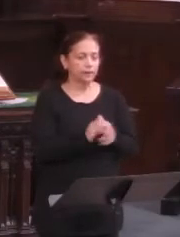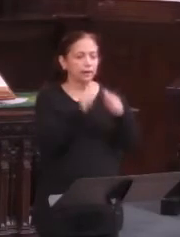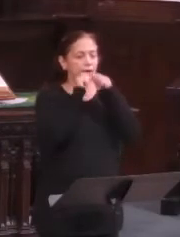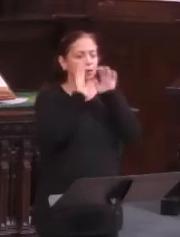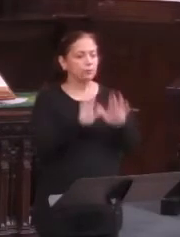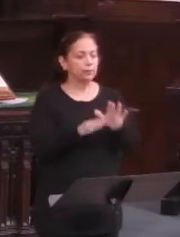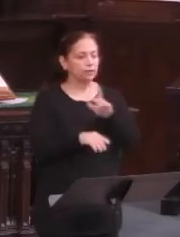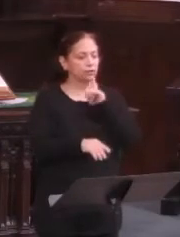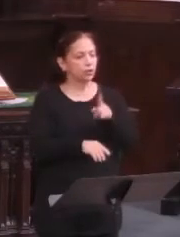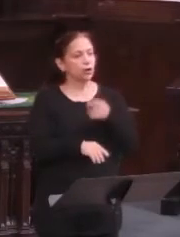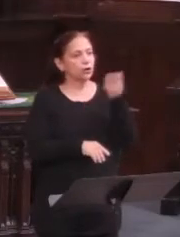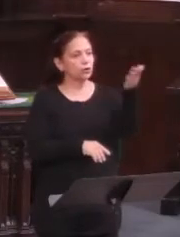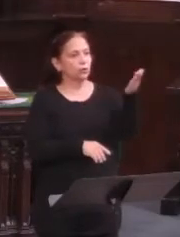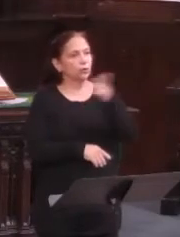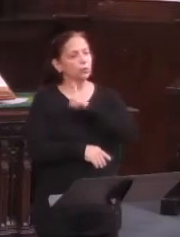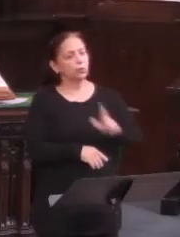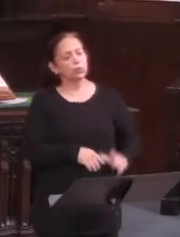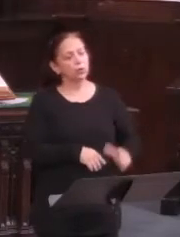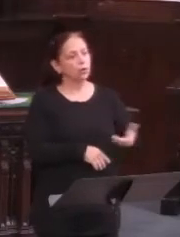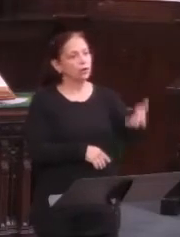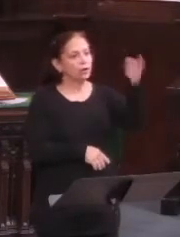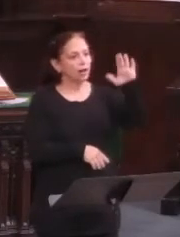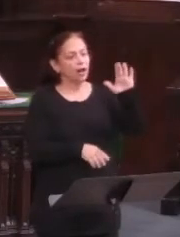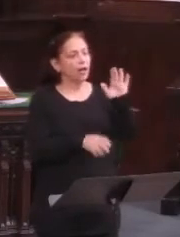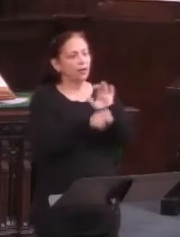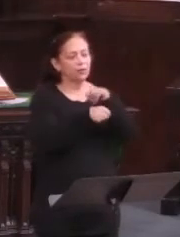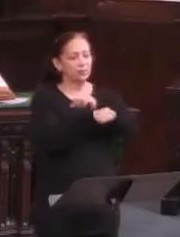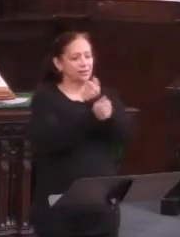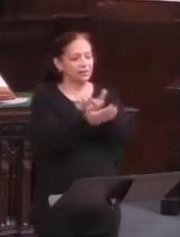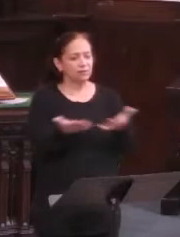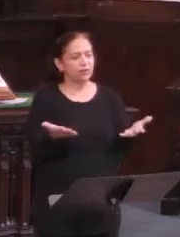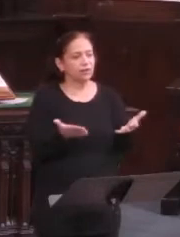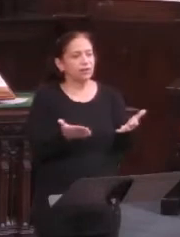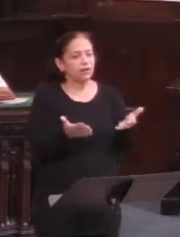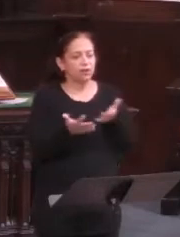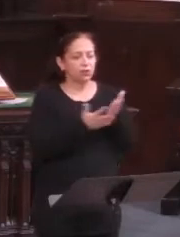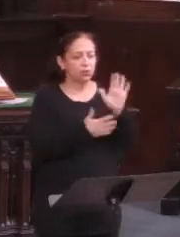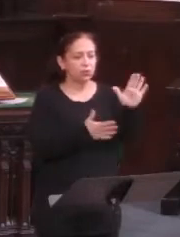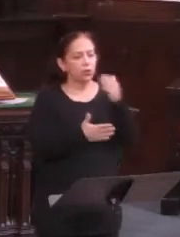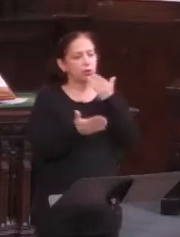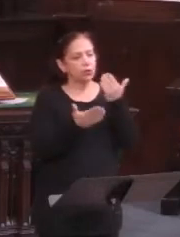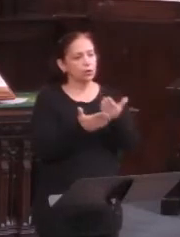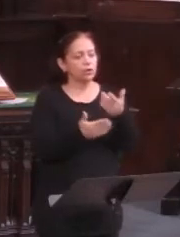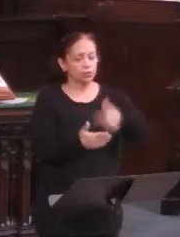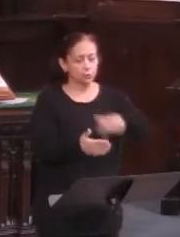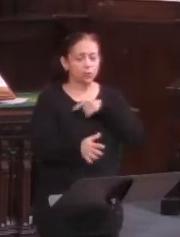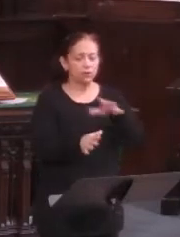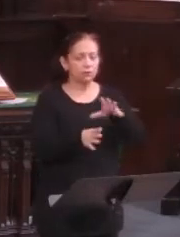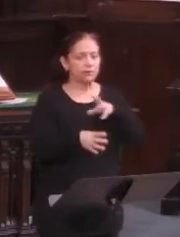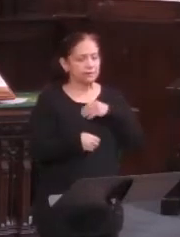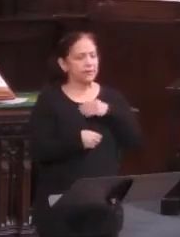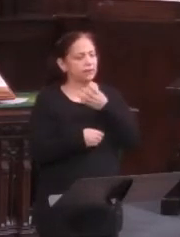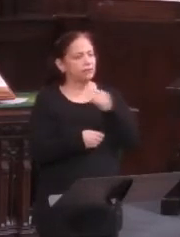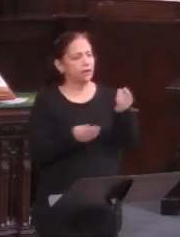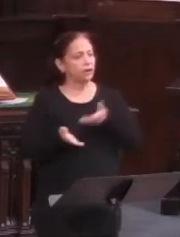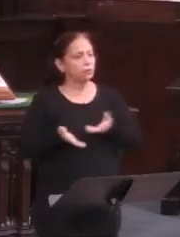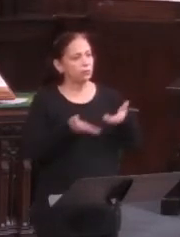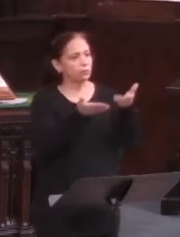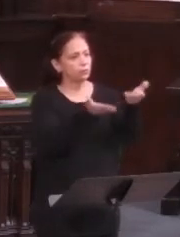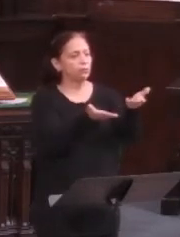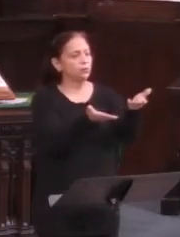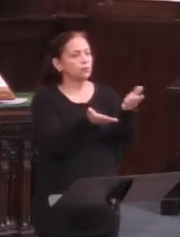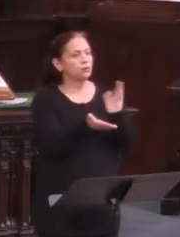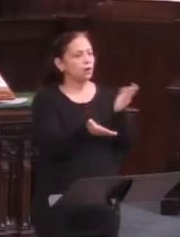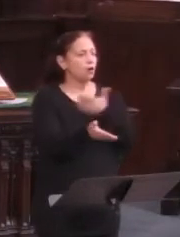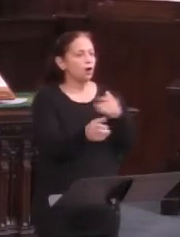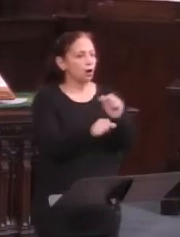Blessed are you, Lord God of all creation. Through your goodness we have received. In return, we offer the fruit of